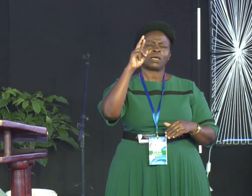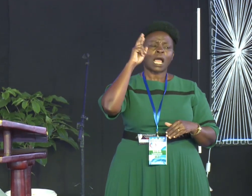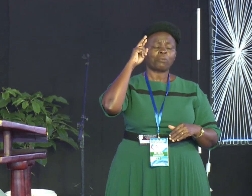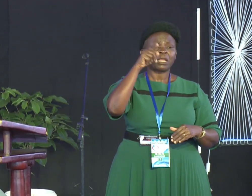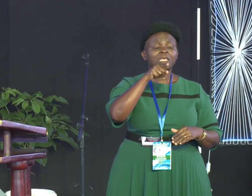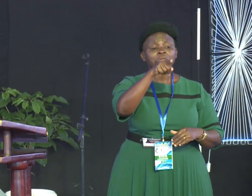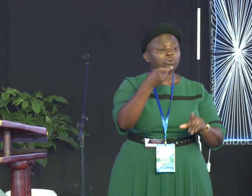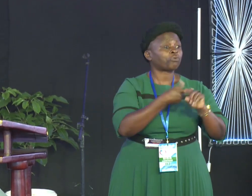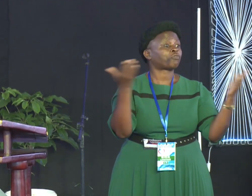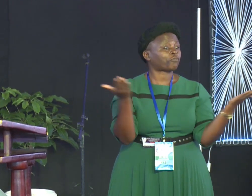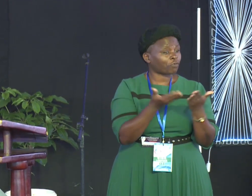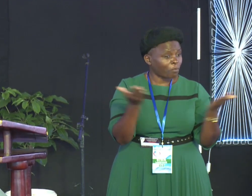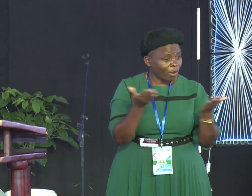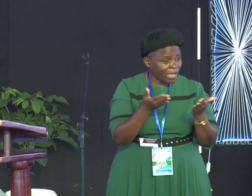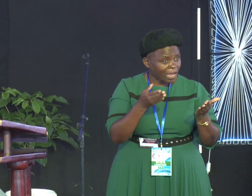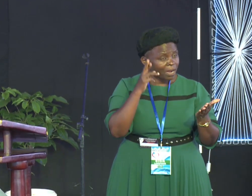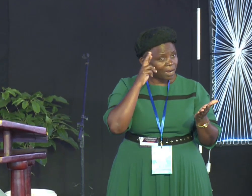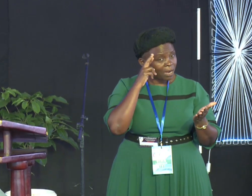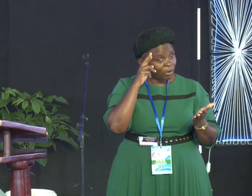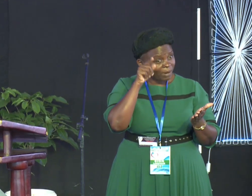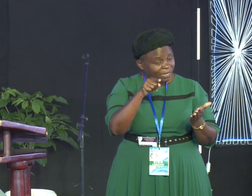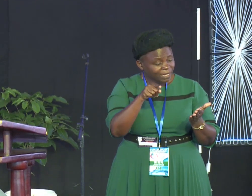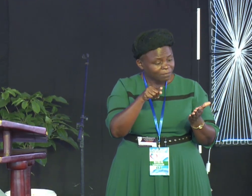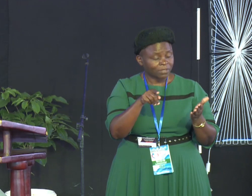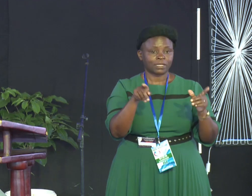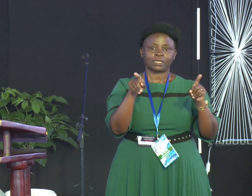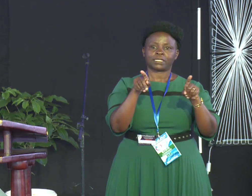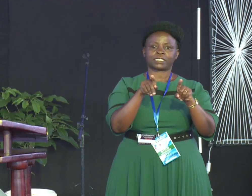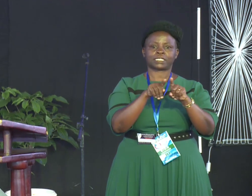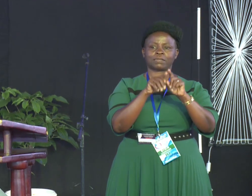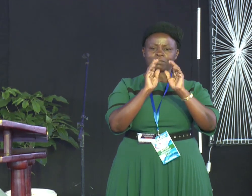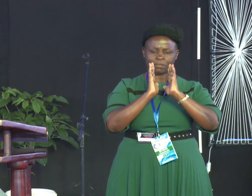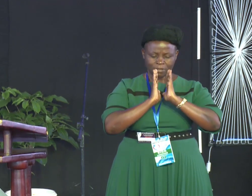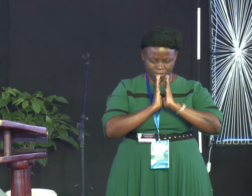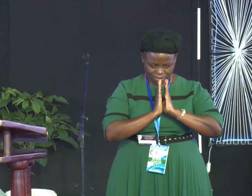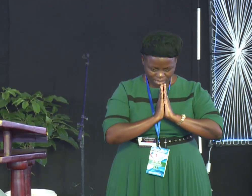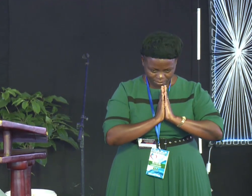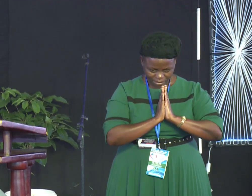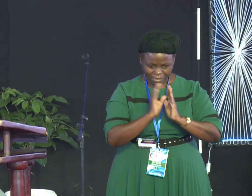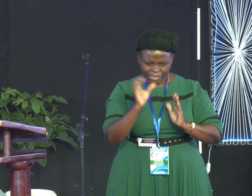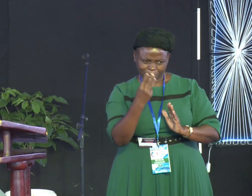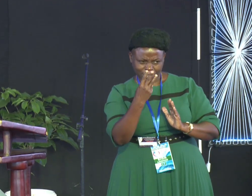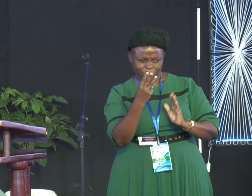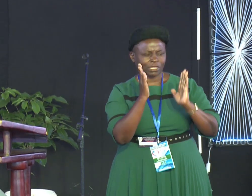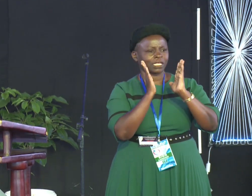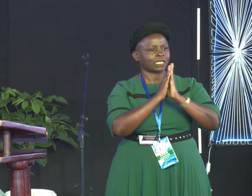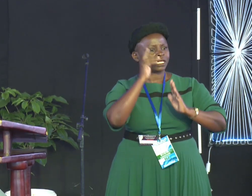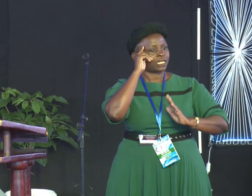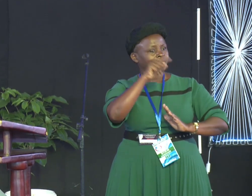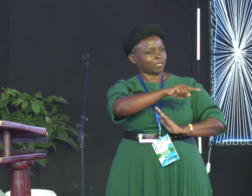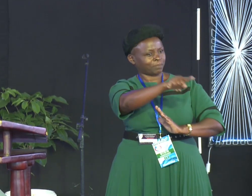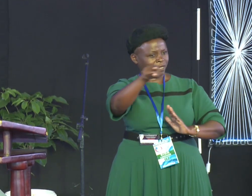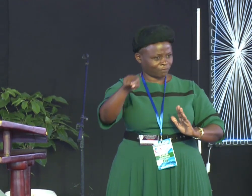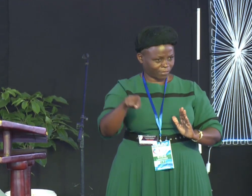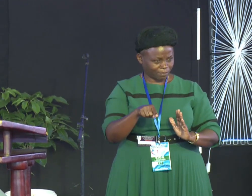In chapter 2, he reminds them where they are from. And he also prayed a prayer for